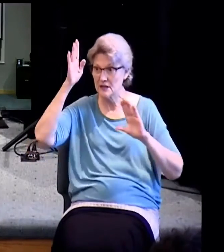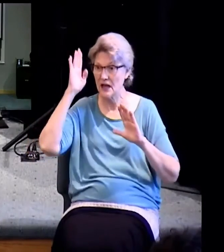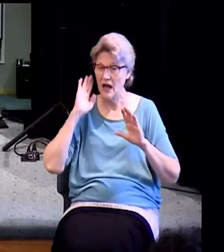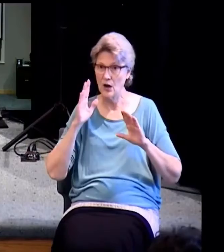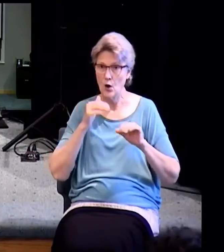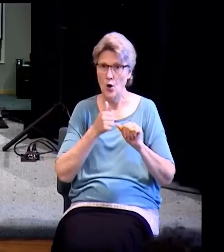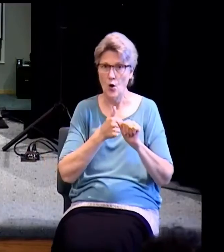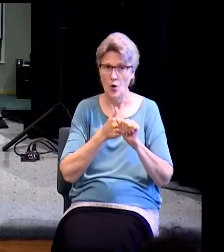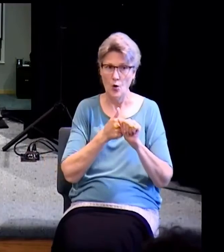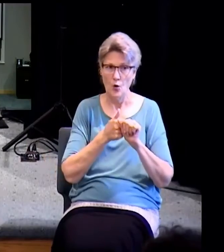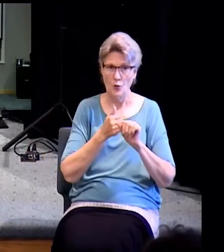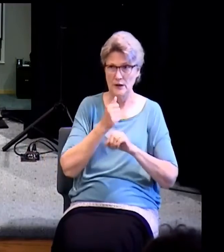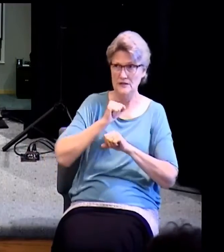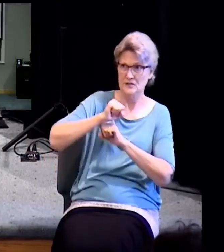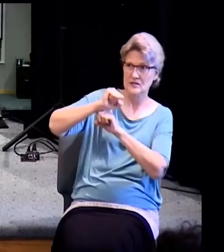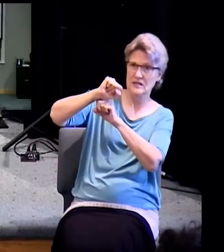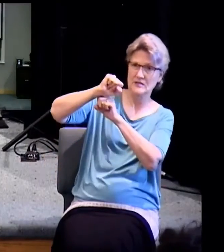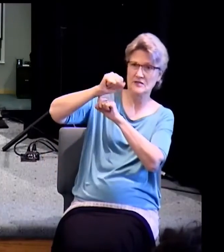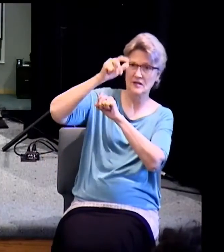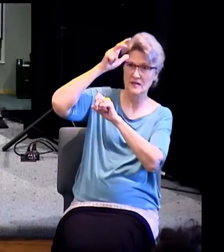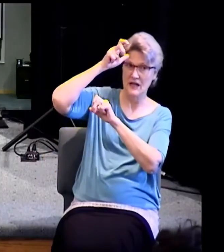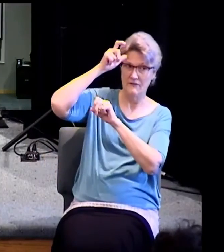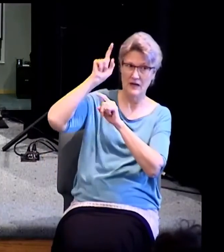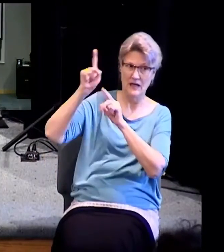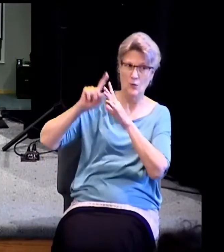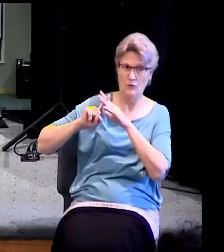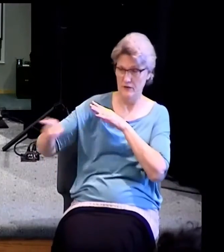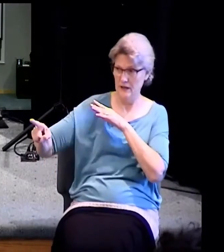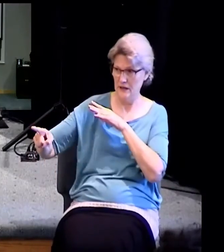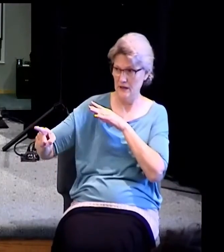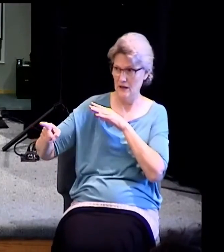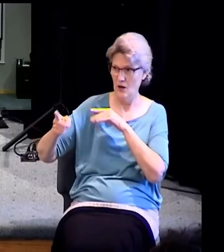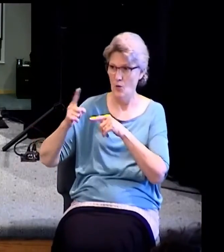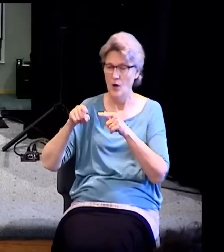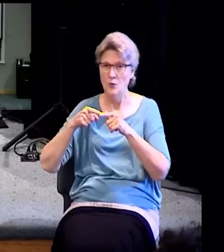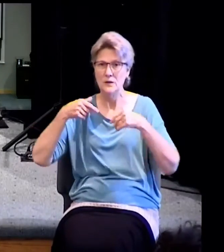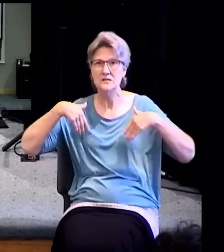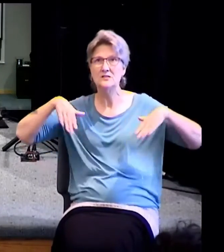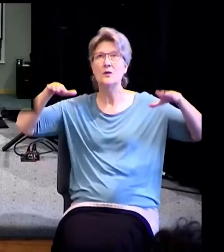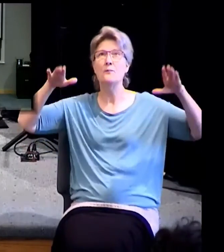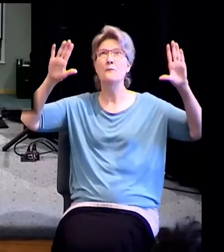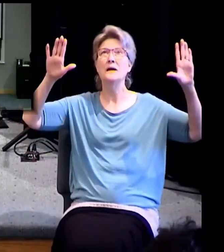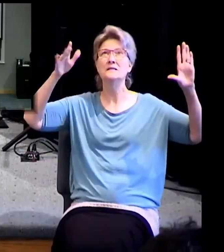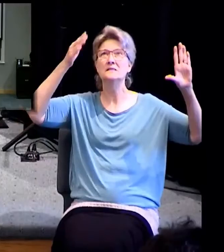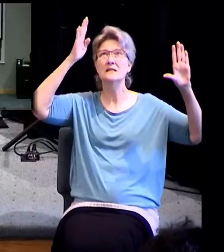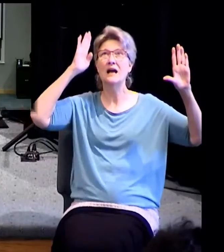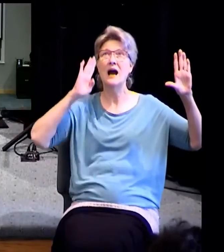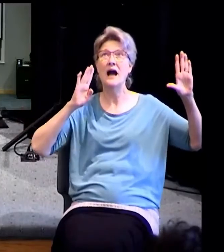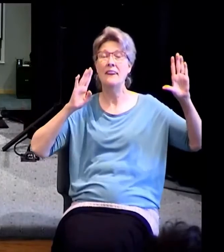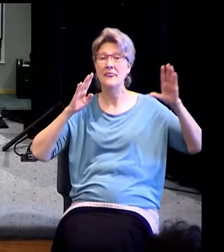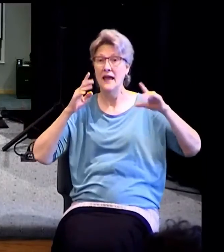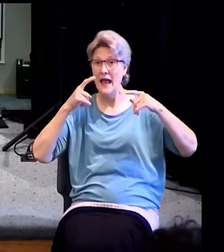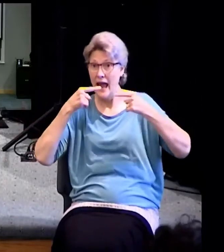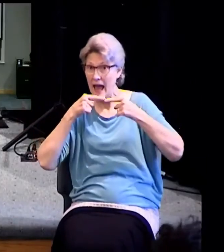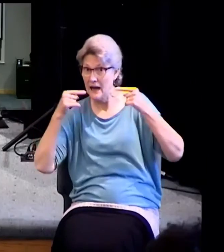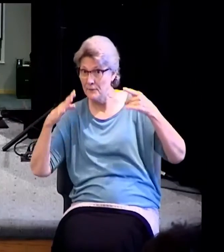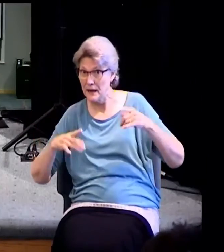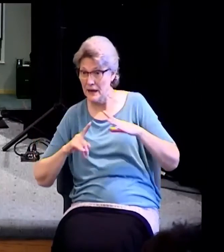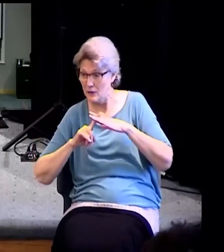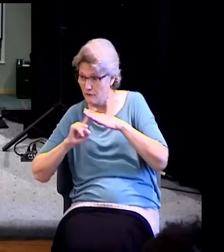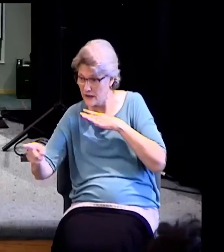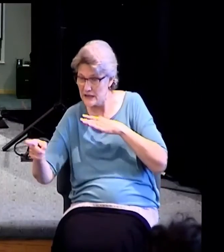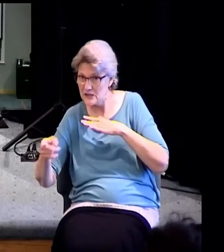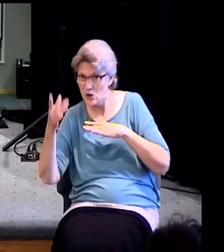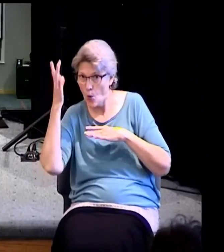and resist the devil and he will flee? When we submit unto God, the enemy has to retreat. Come